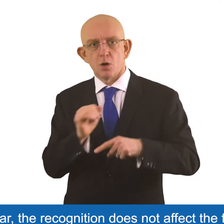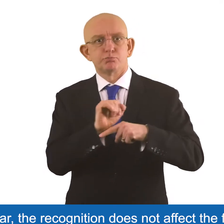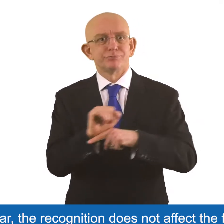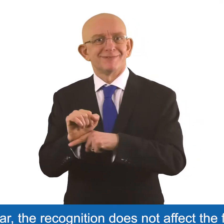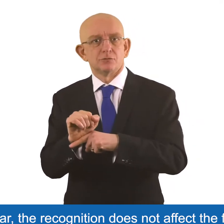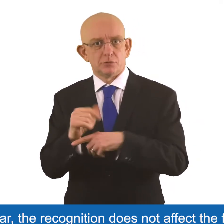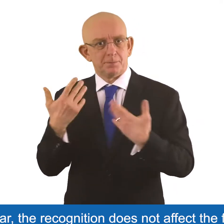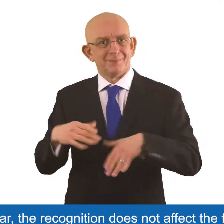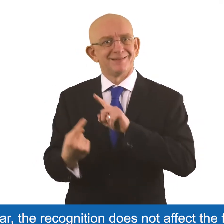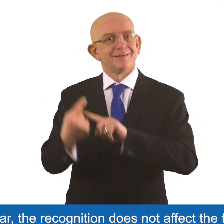2010.